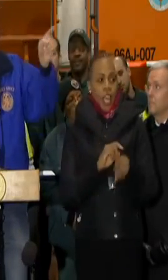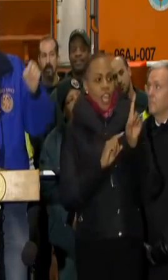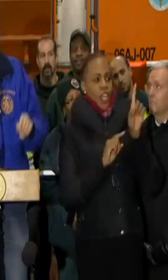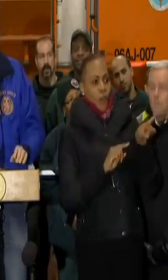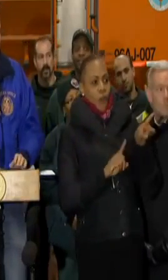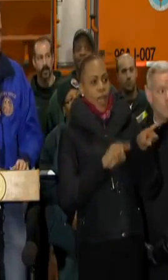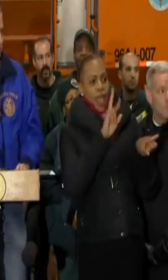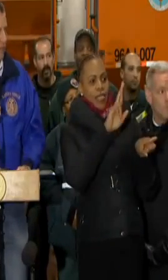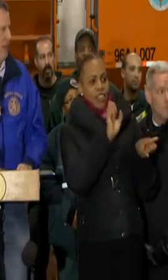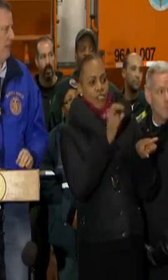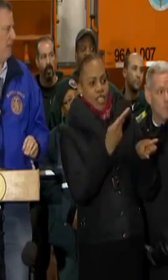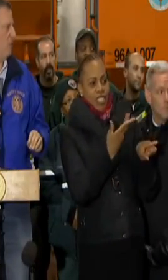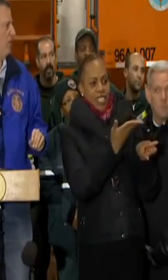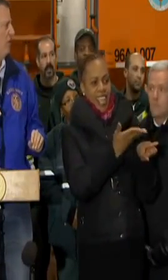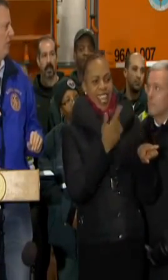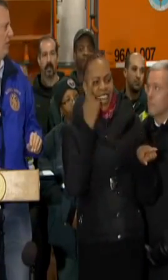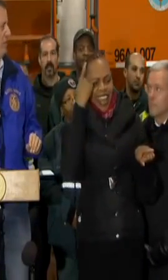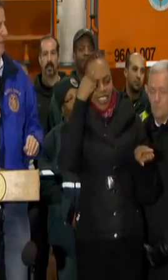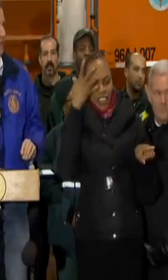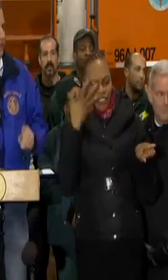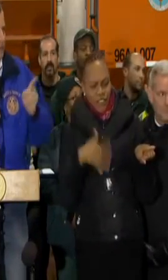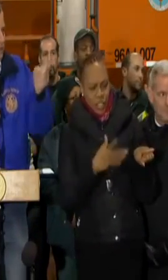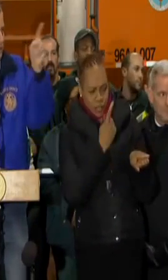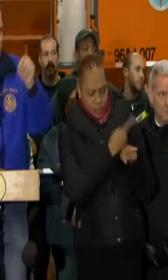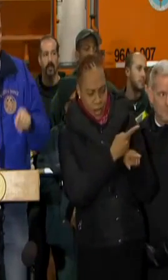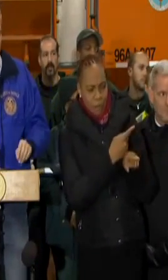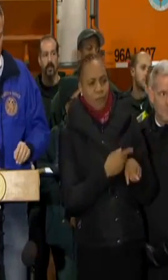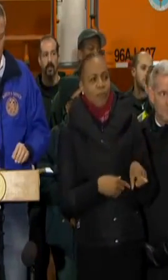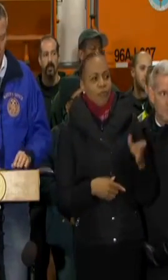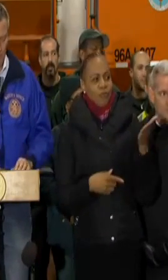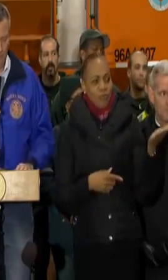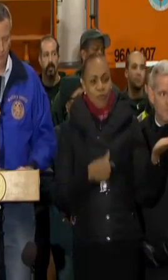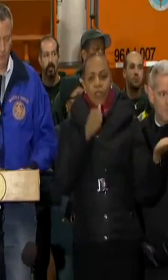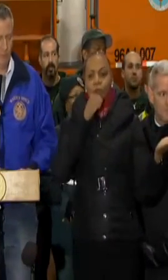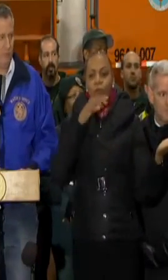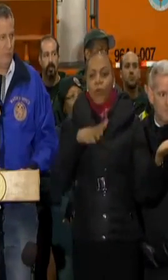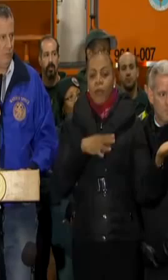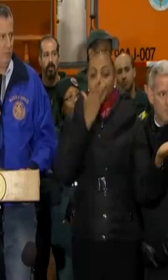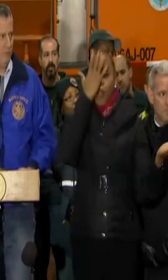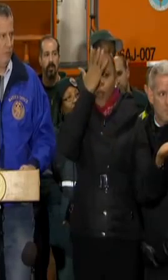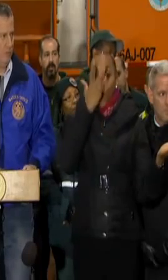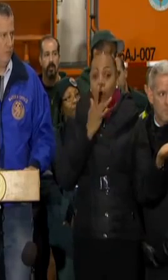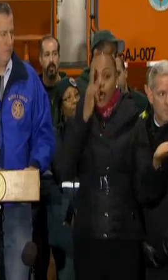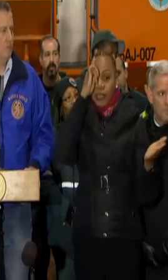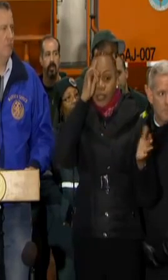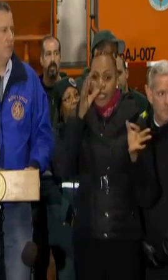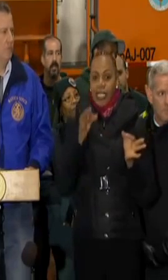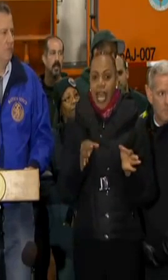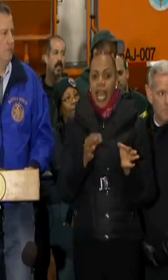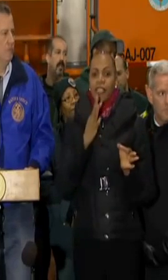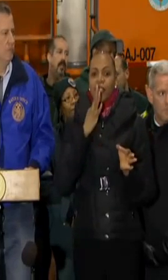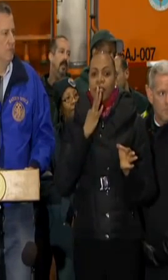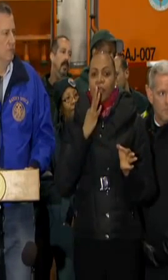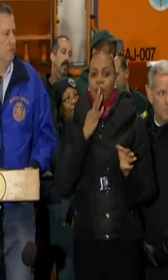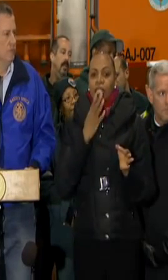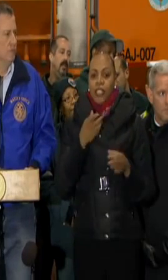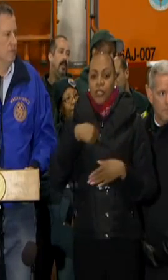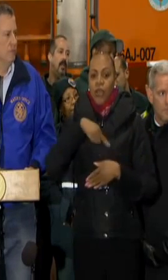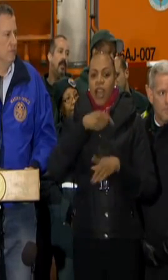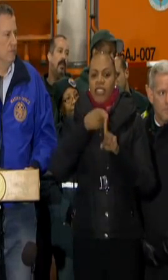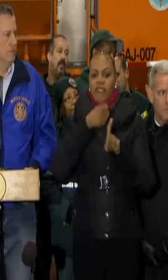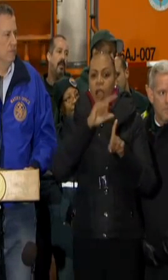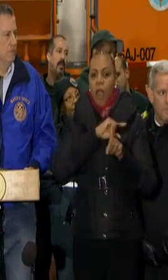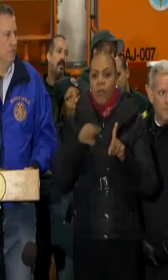You and then Rich. And then I think we're done, right? Okay, you and then Rich. Why did you choose to speak to us from Queens